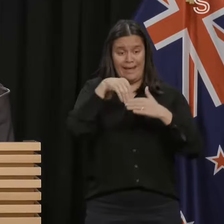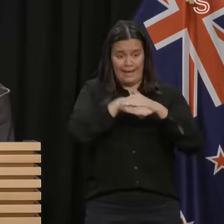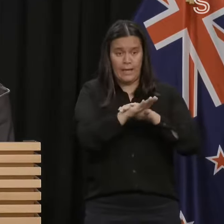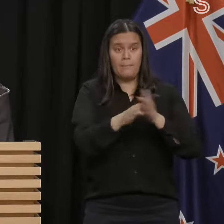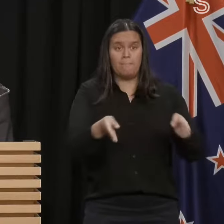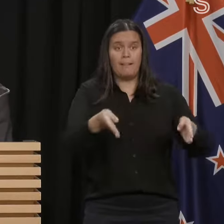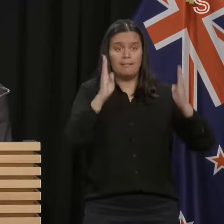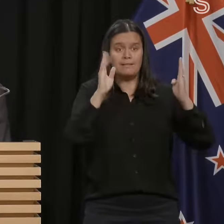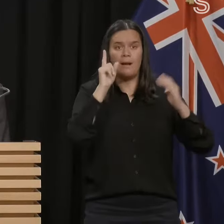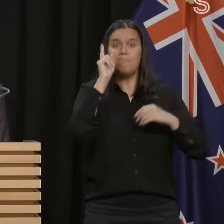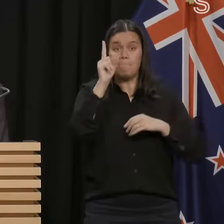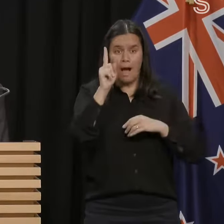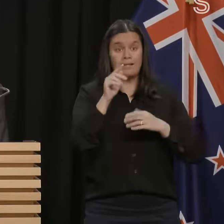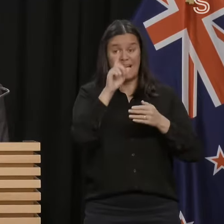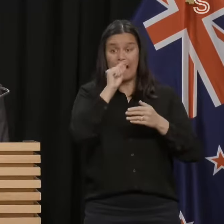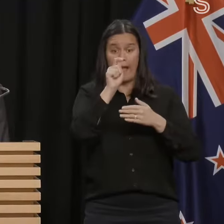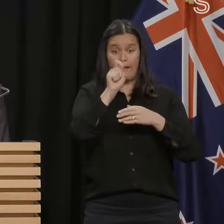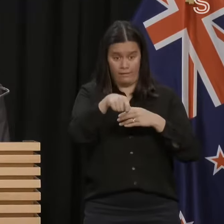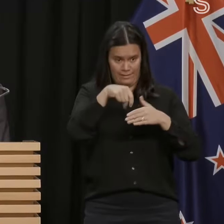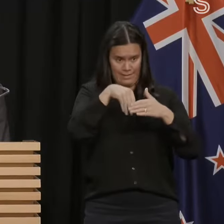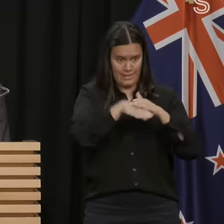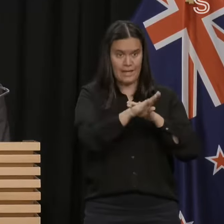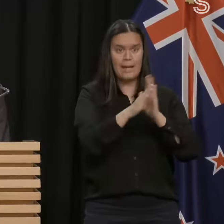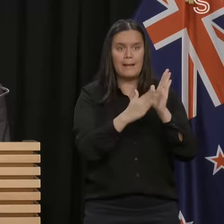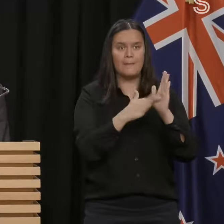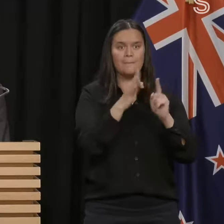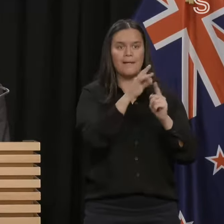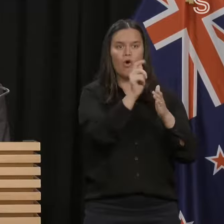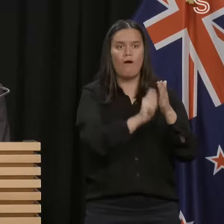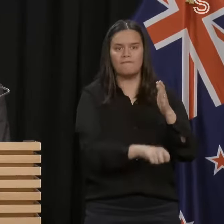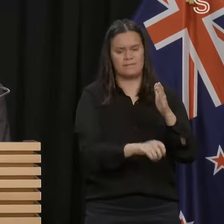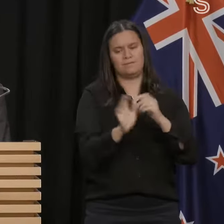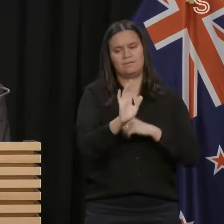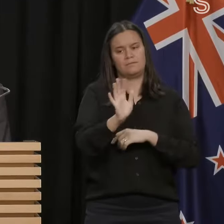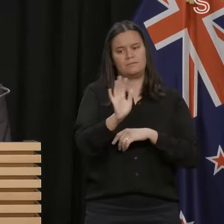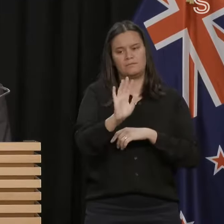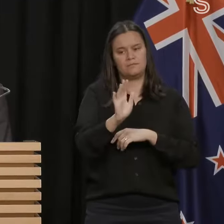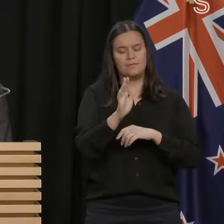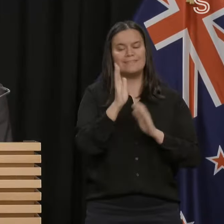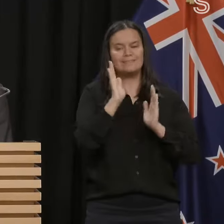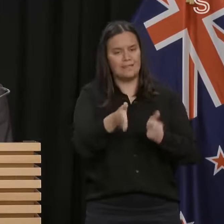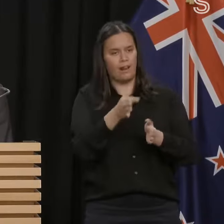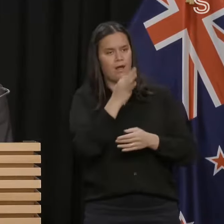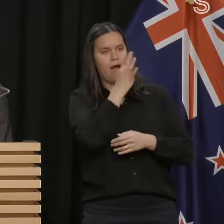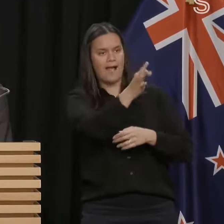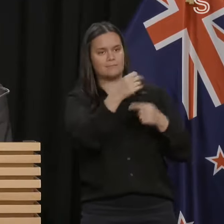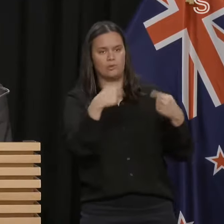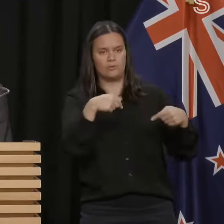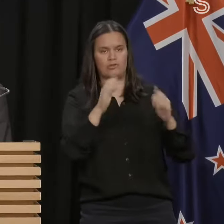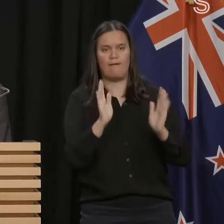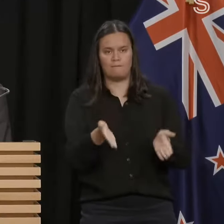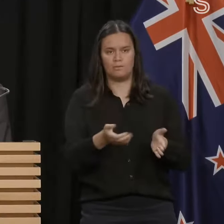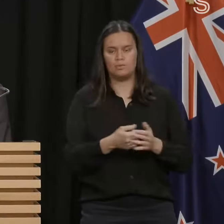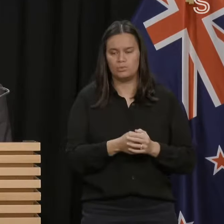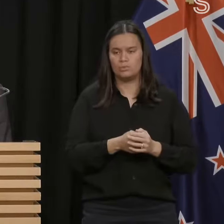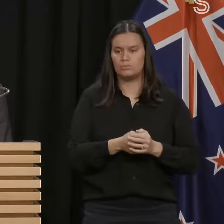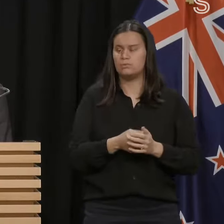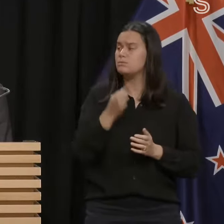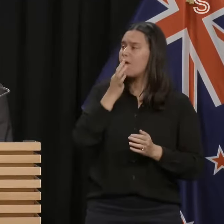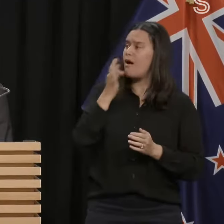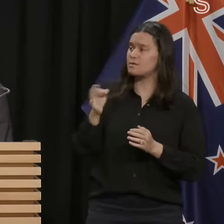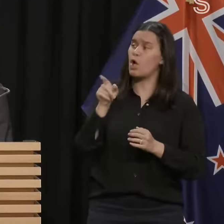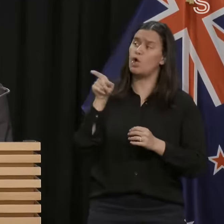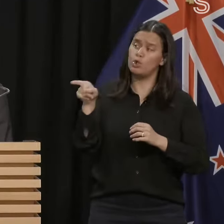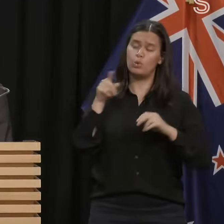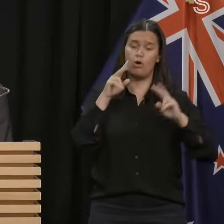doesn't get them into, say, a minister's office, for example. They'd still have to be invited in and access that separately. So I know you're doing all of this in